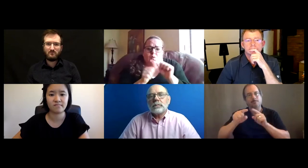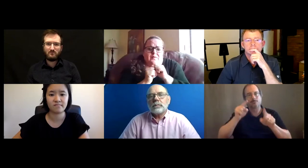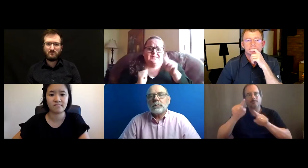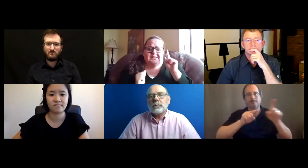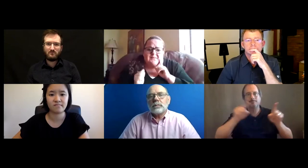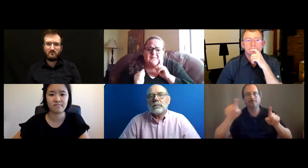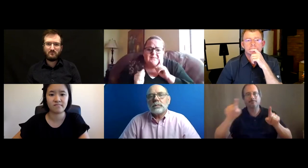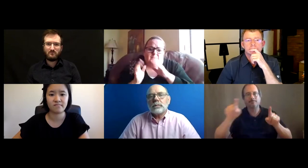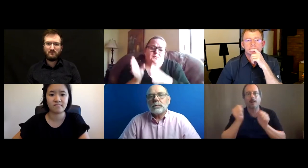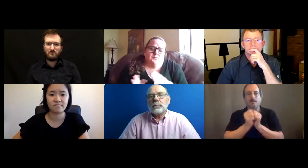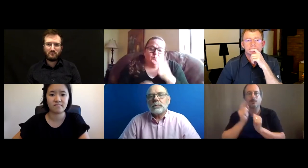widen.